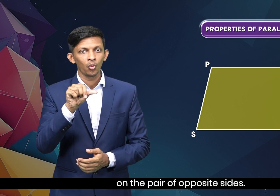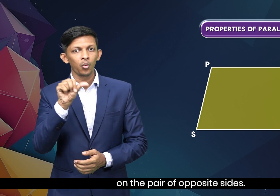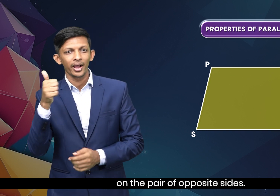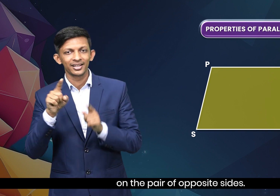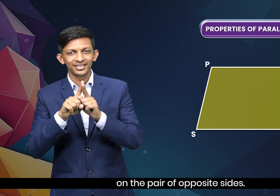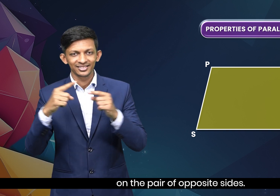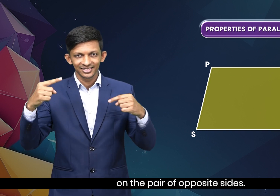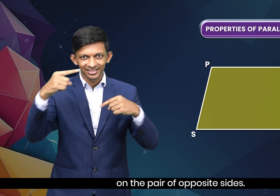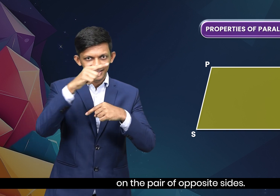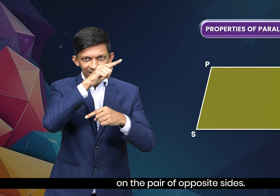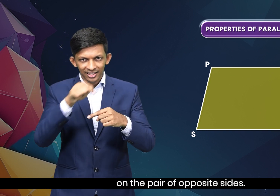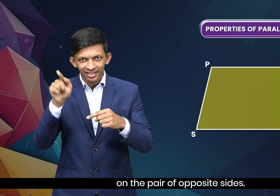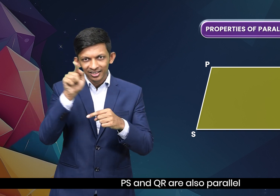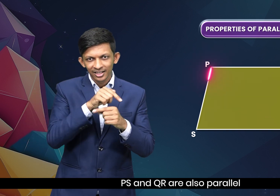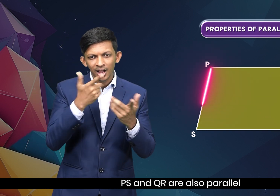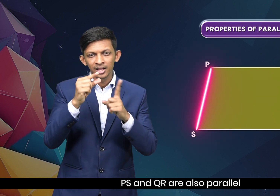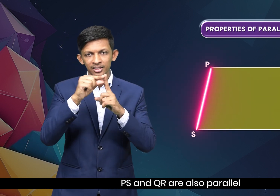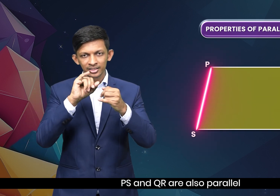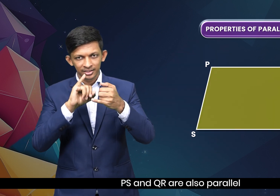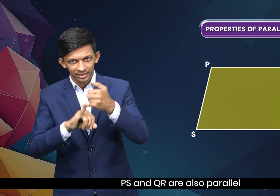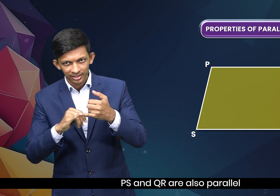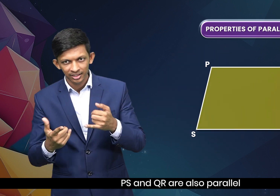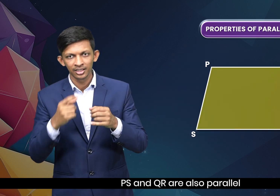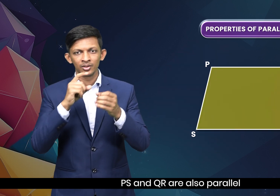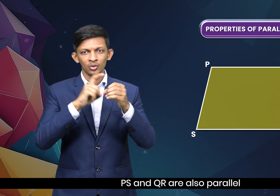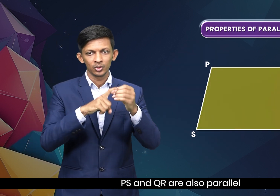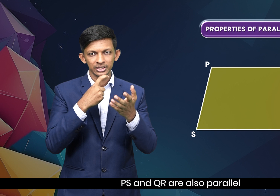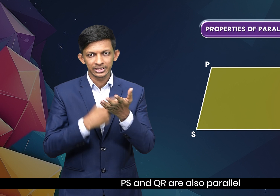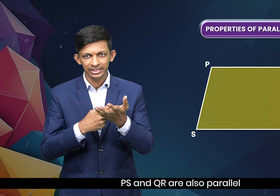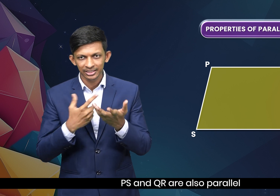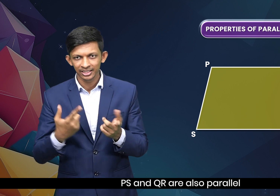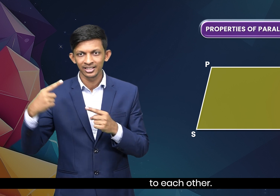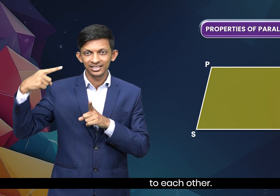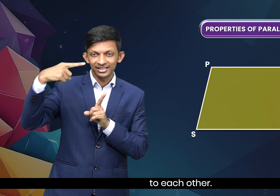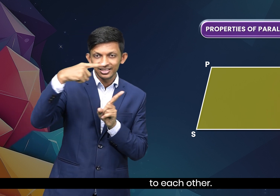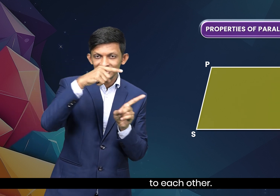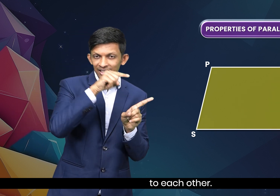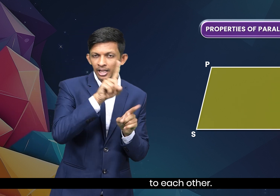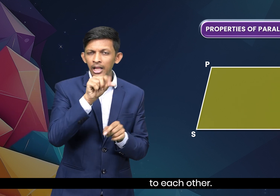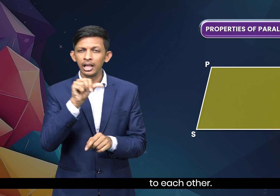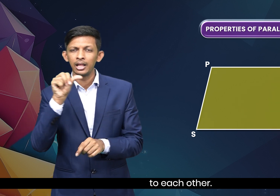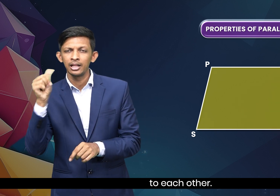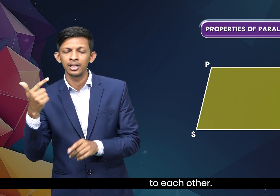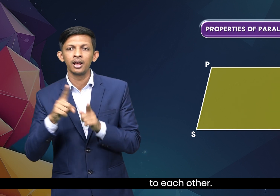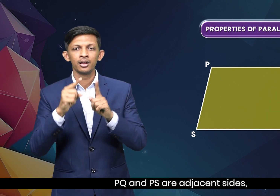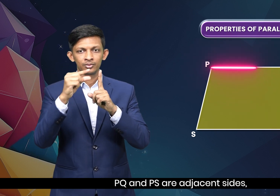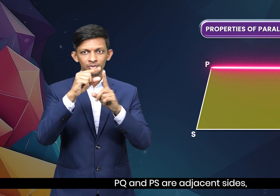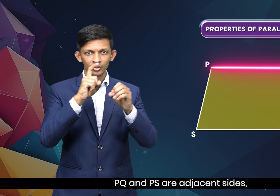Another pair of opposite sides, PS and QR, are also parallel to each other. PQ